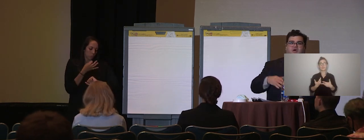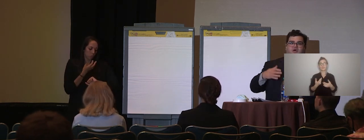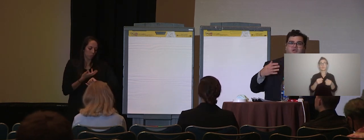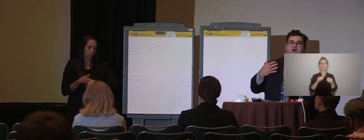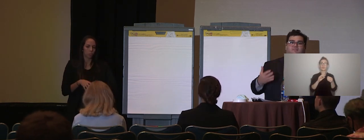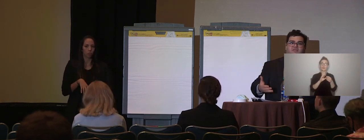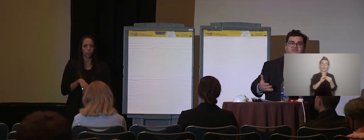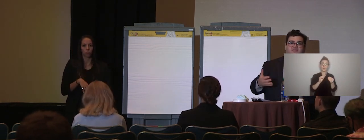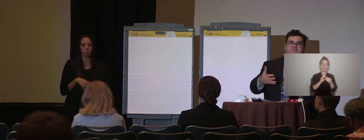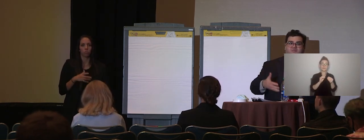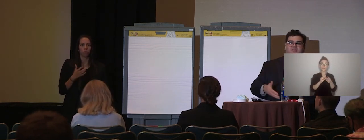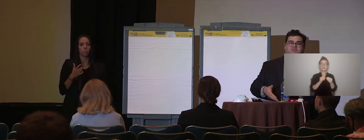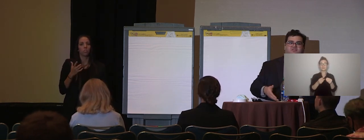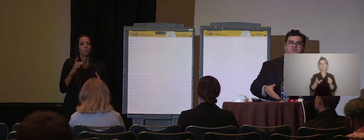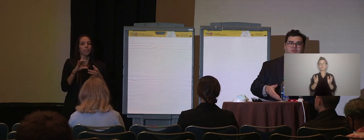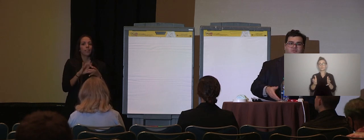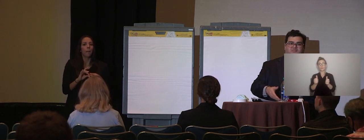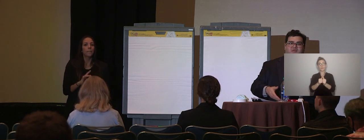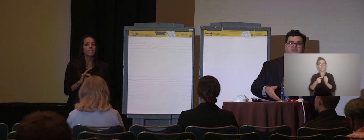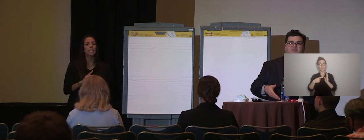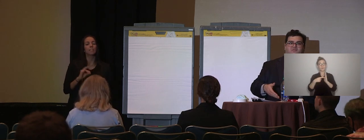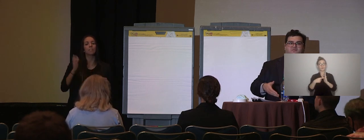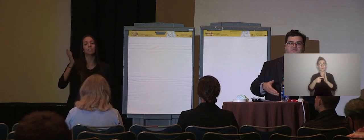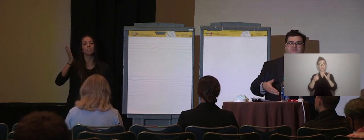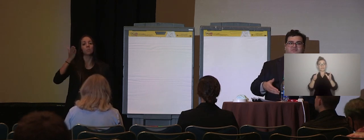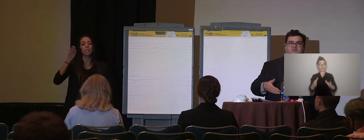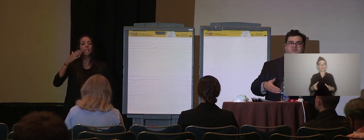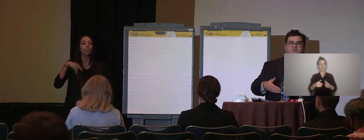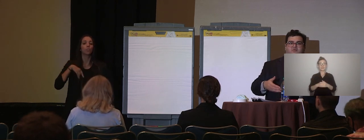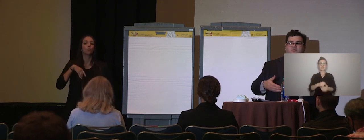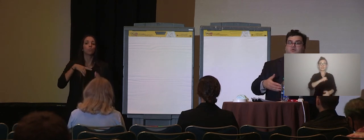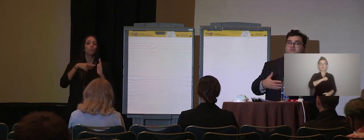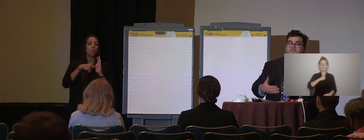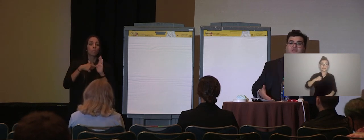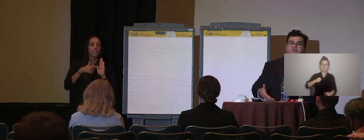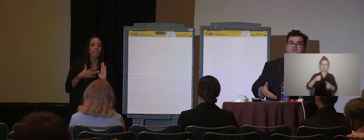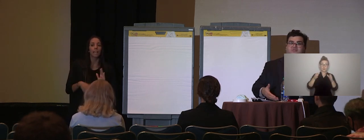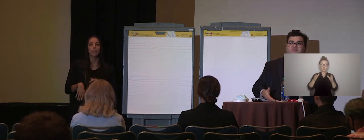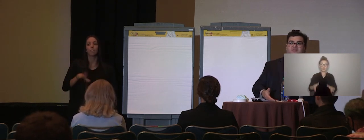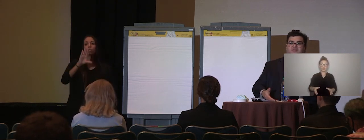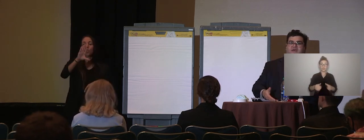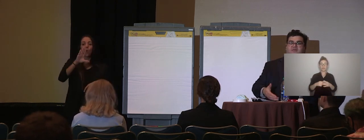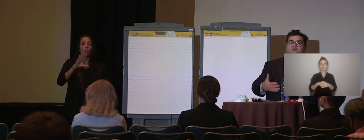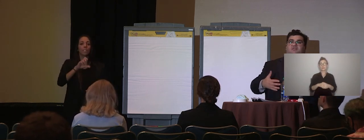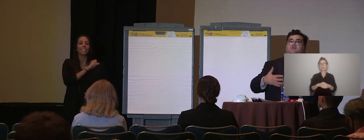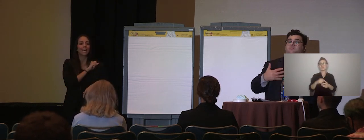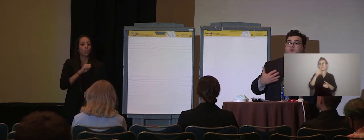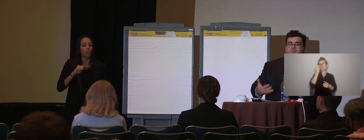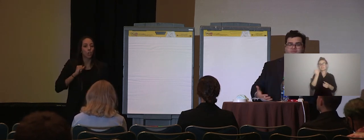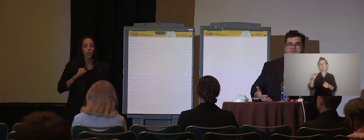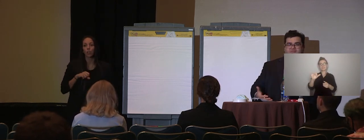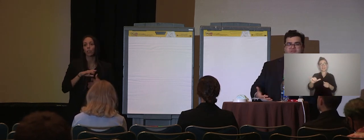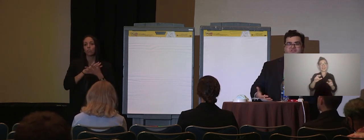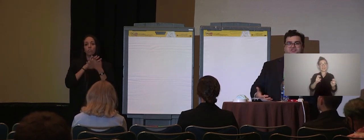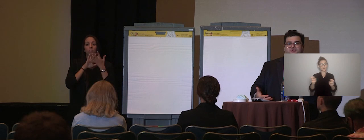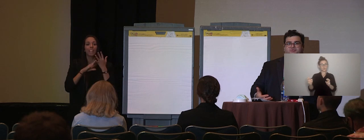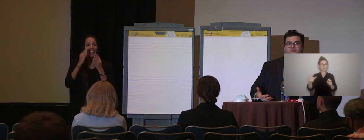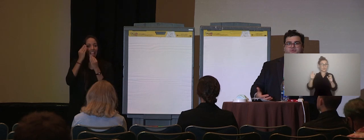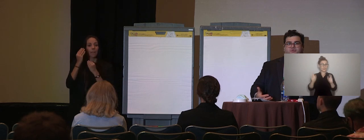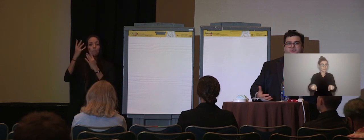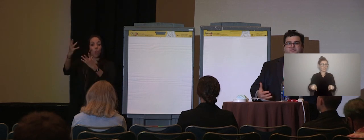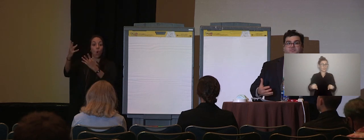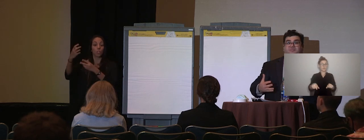of commenting, speaking to your representatives, your senators, things like that, and letting them know that this is an